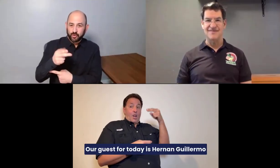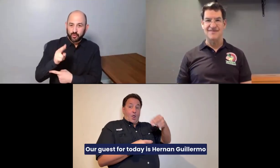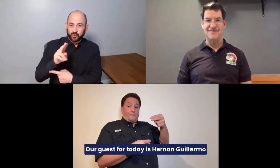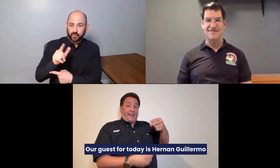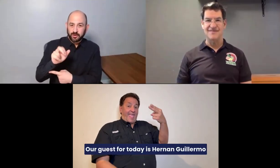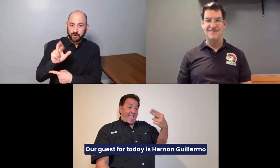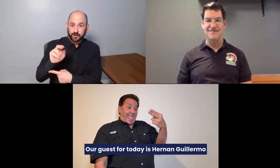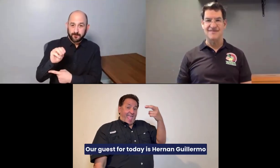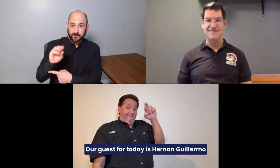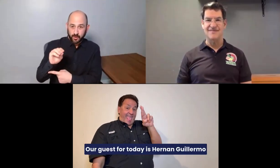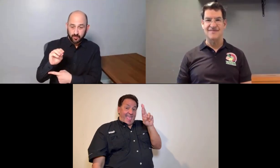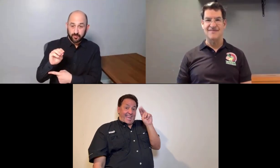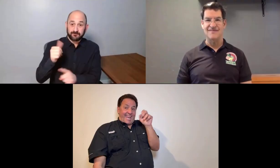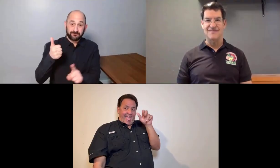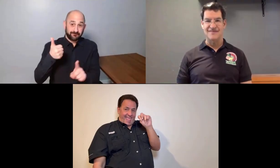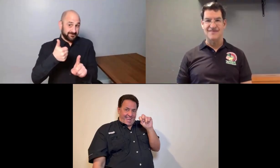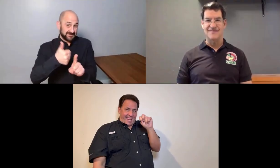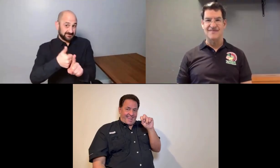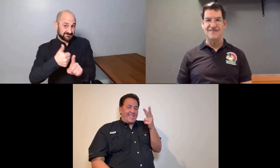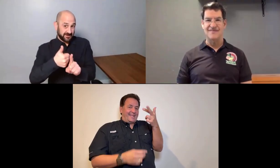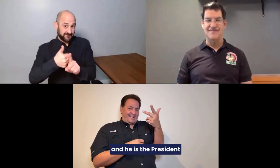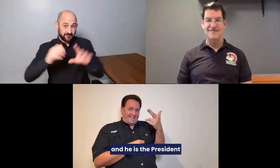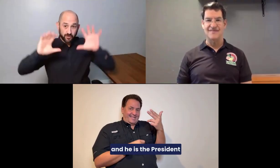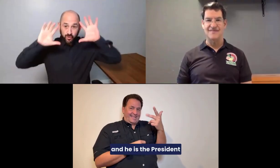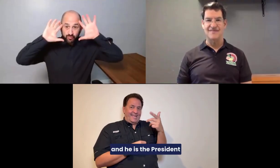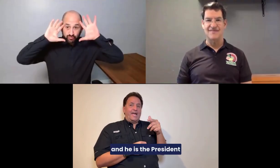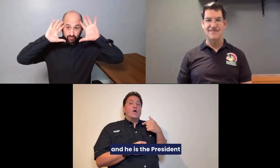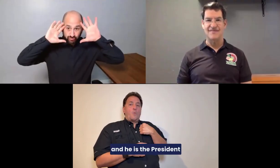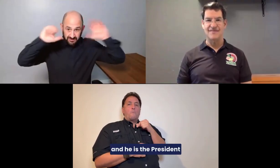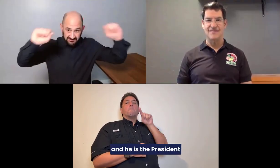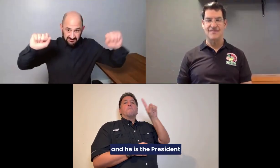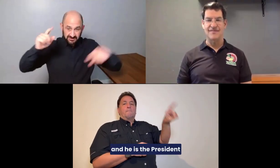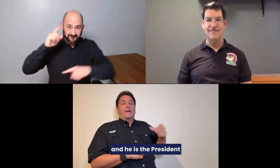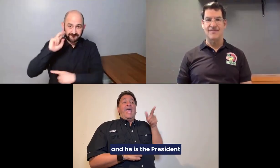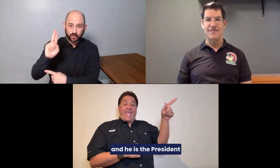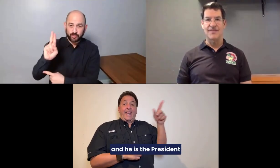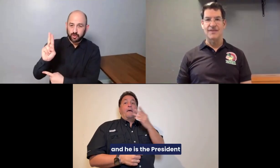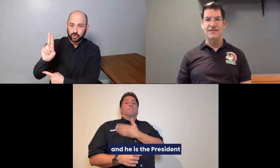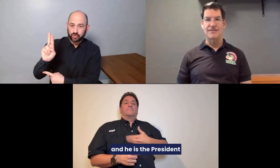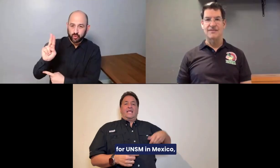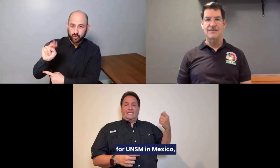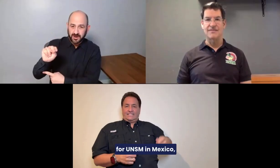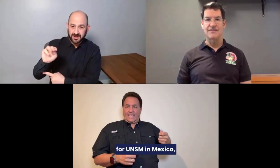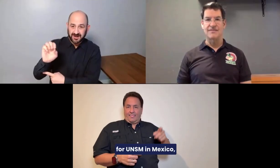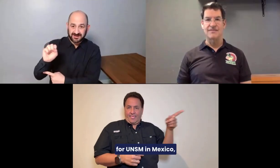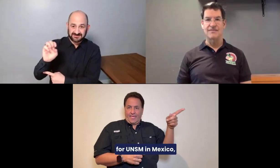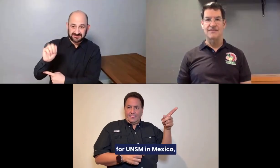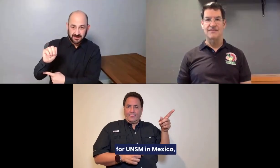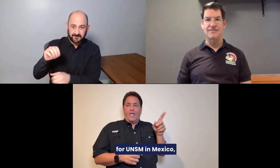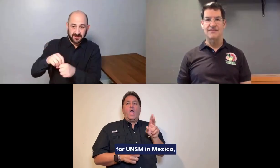Hernán Guillermo, and he is the president for